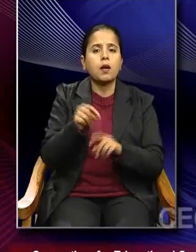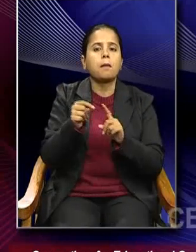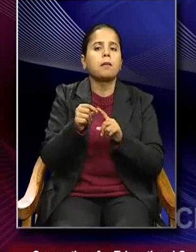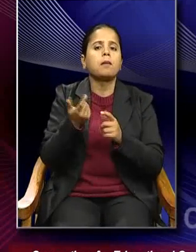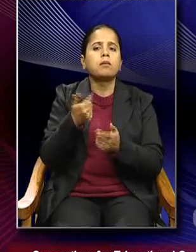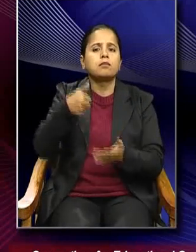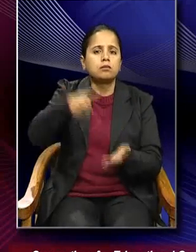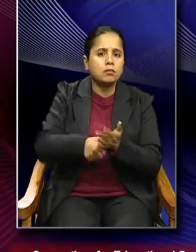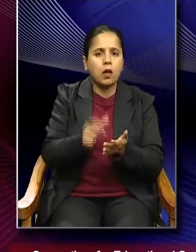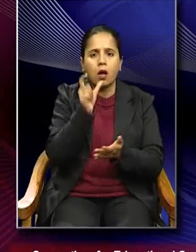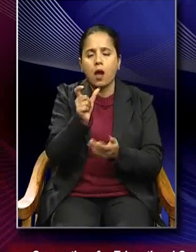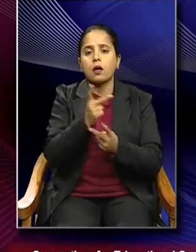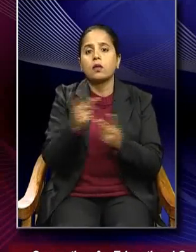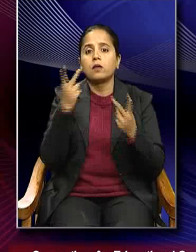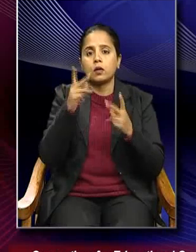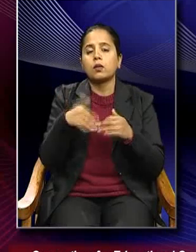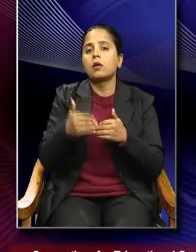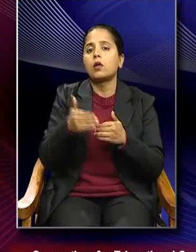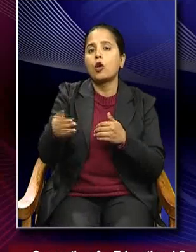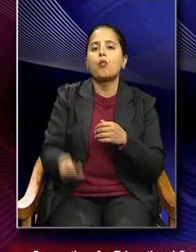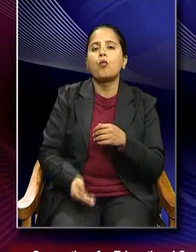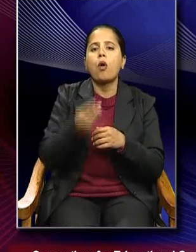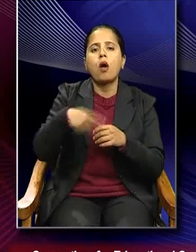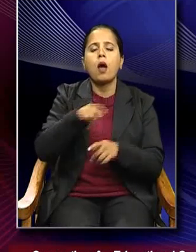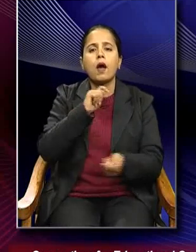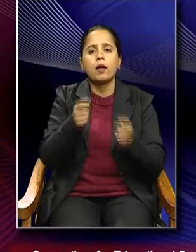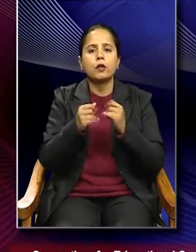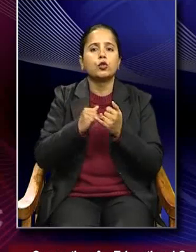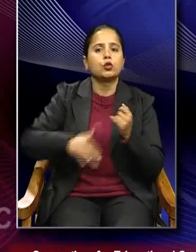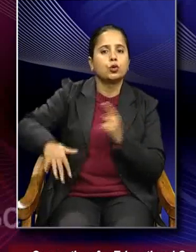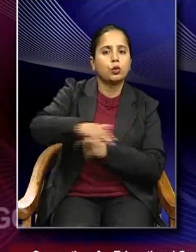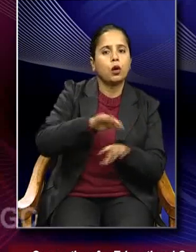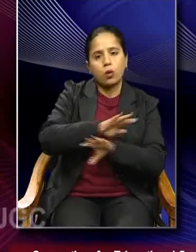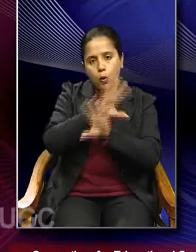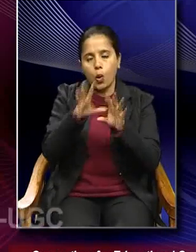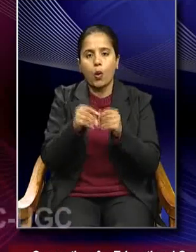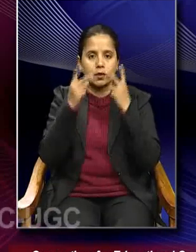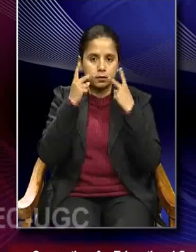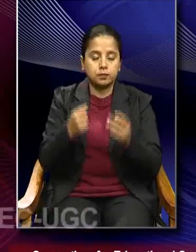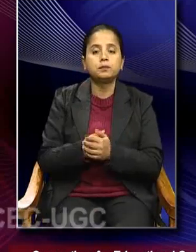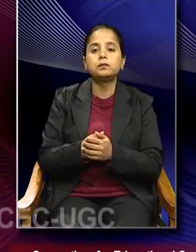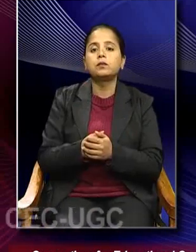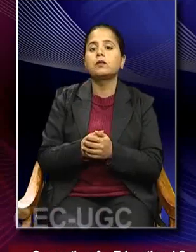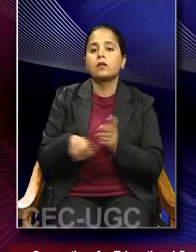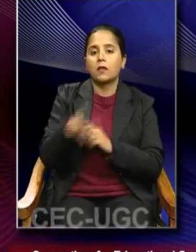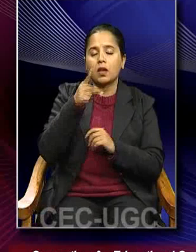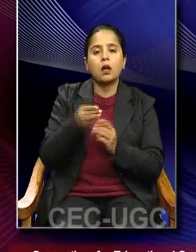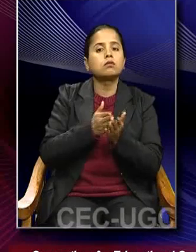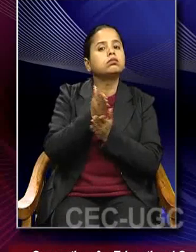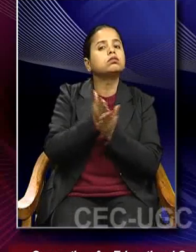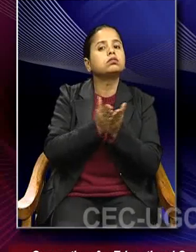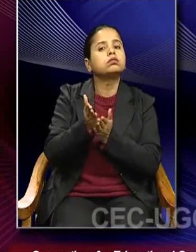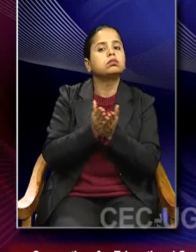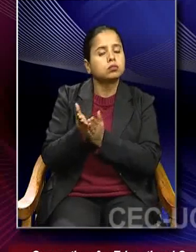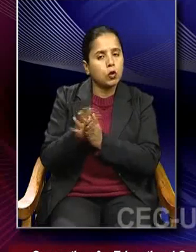card and then extrapolating to society as a whole. So the method